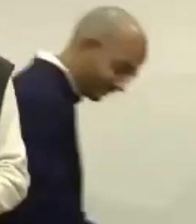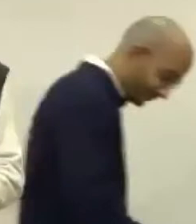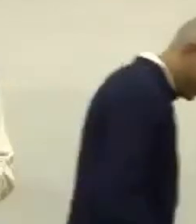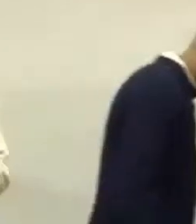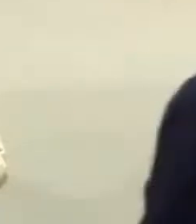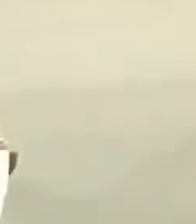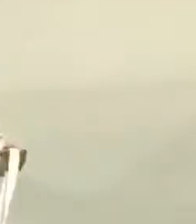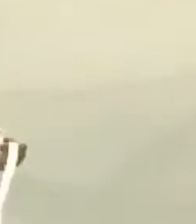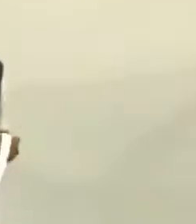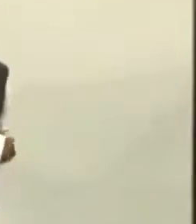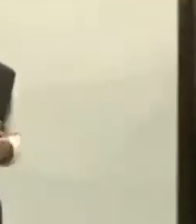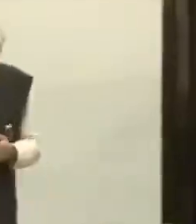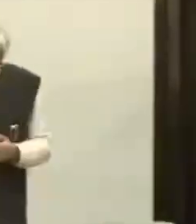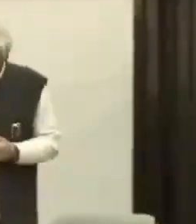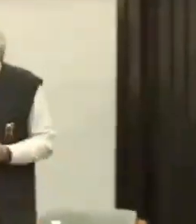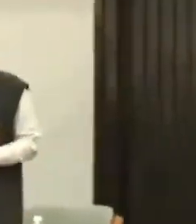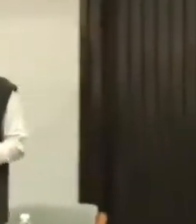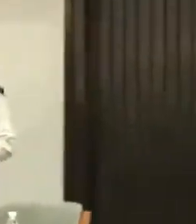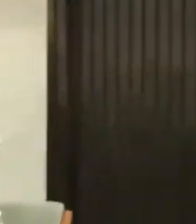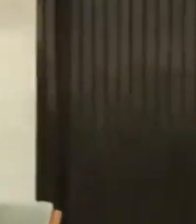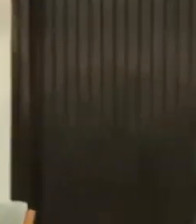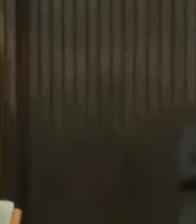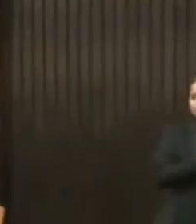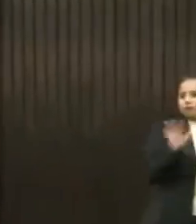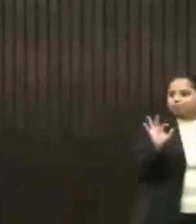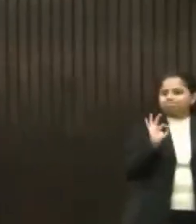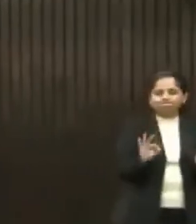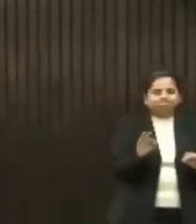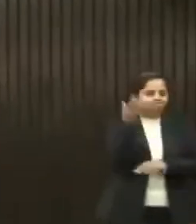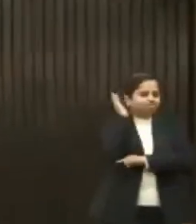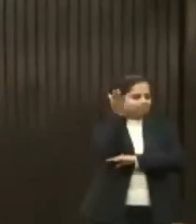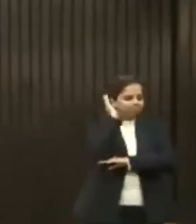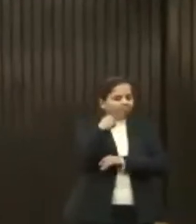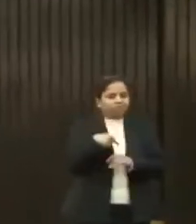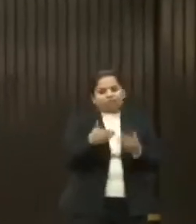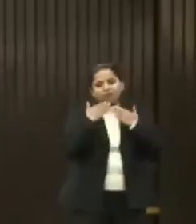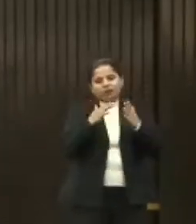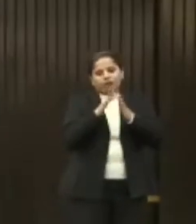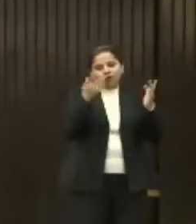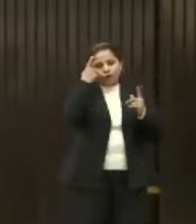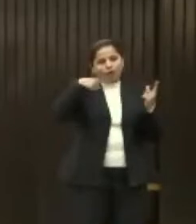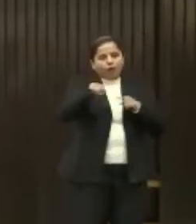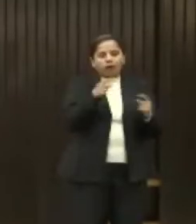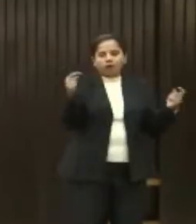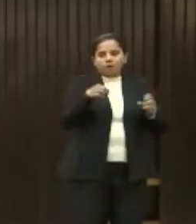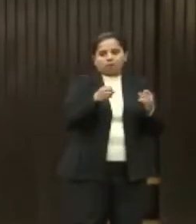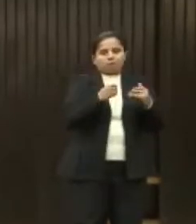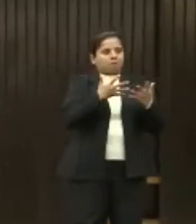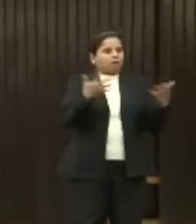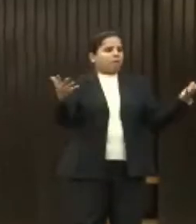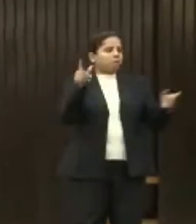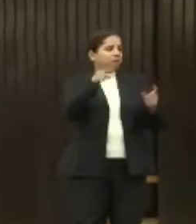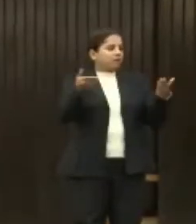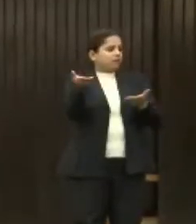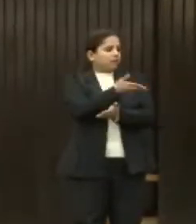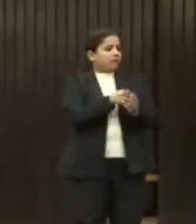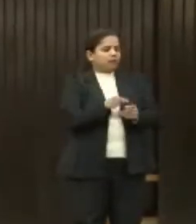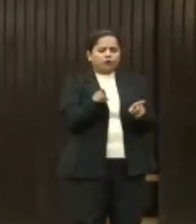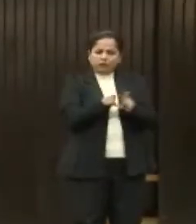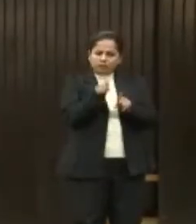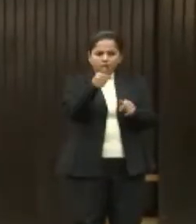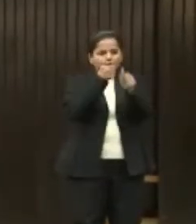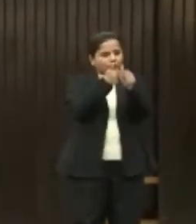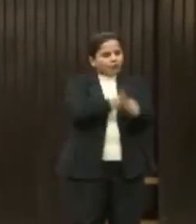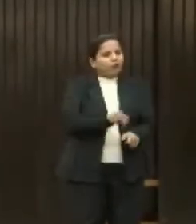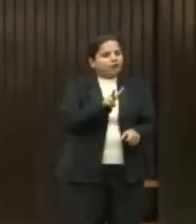Thank you very much for coming this evening. It's been a really wonderful lecture, and thank you for turning out in such large numbers. Do keep following